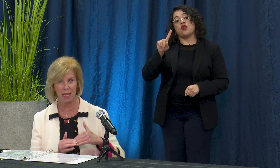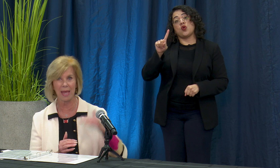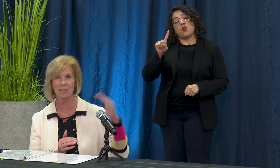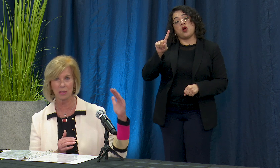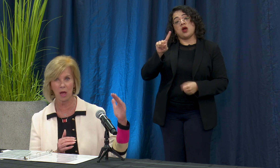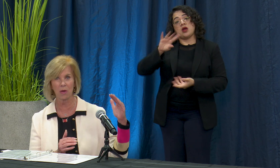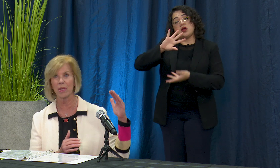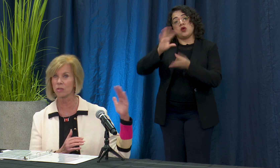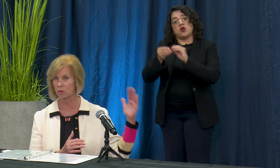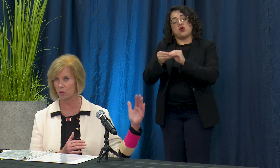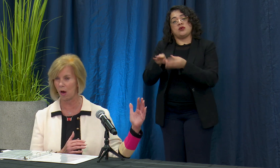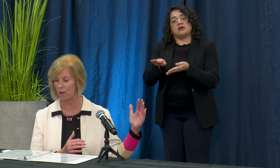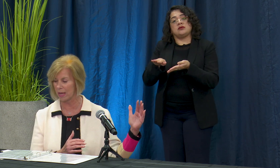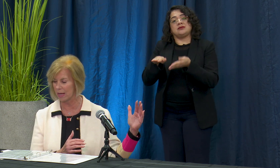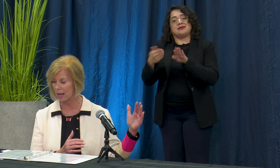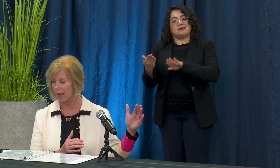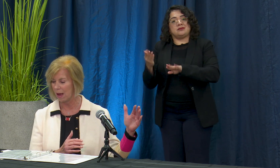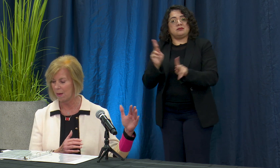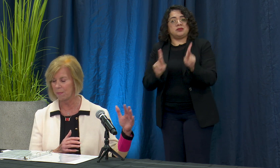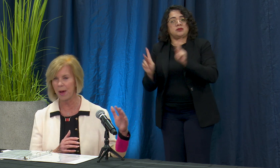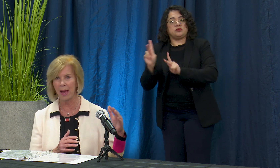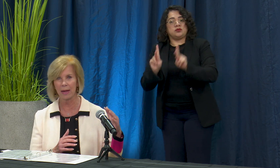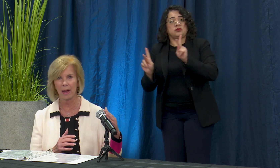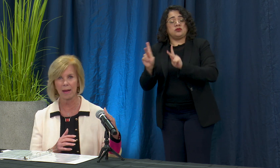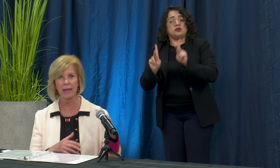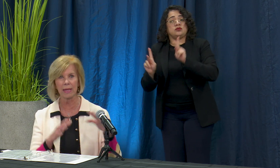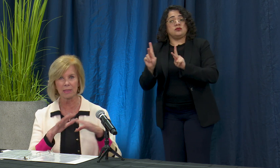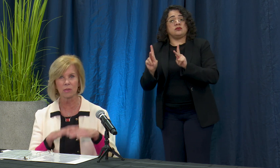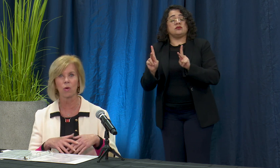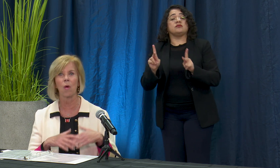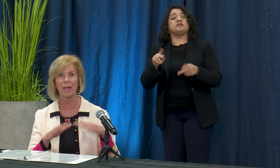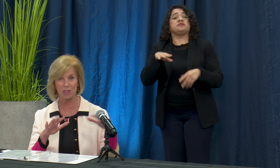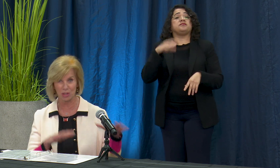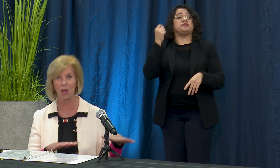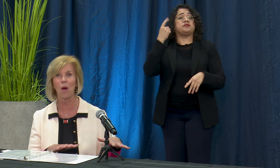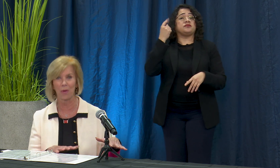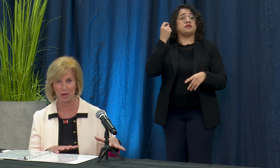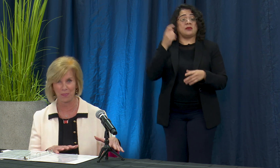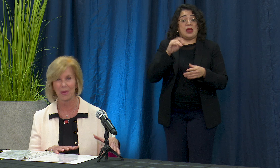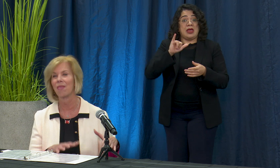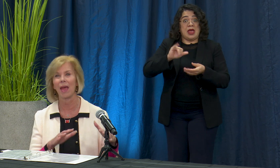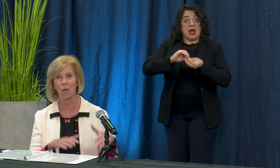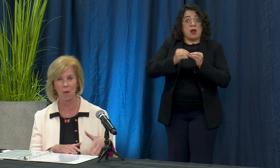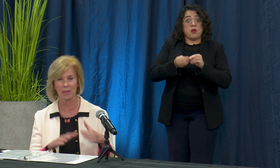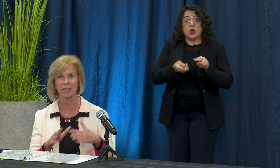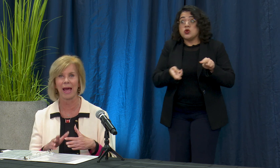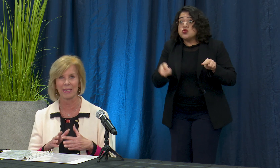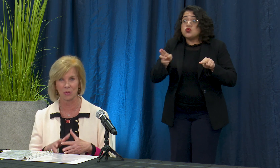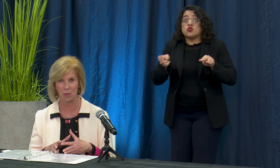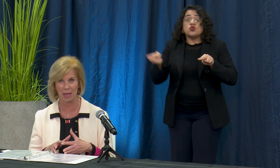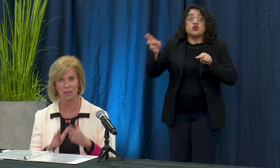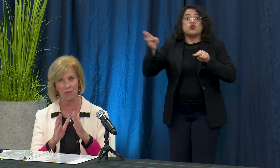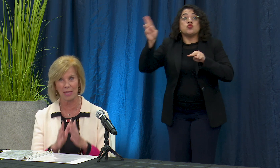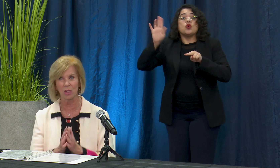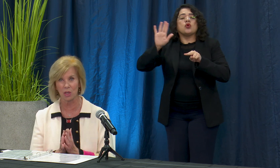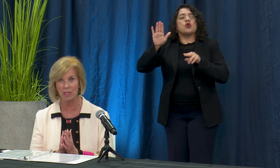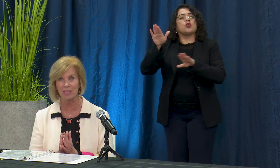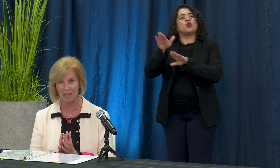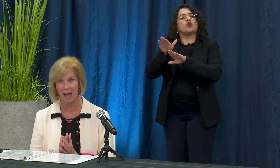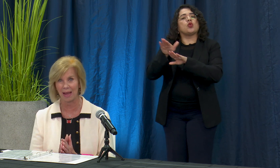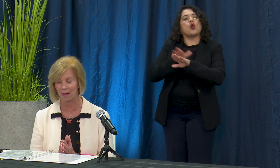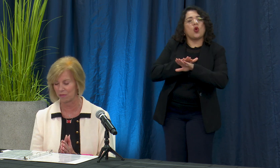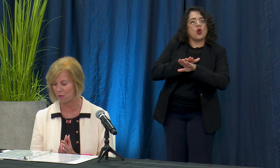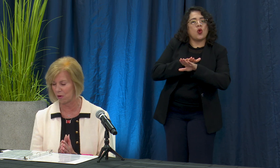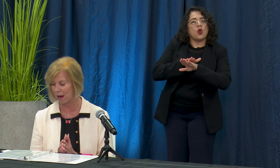So our caseload is growing, but it's growing slower than it was last week. So that's a